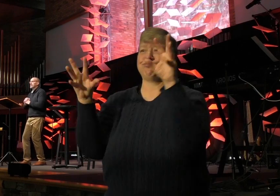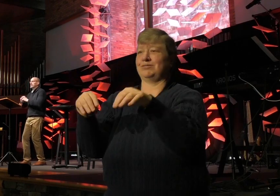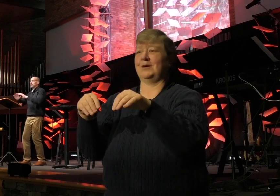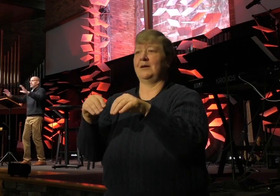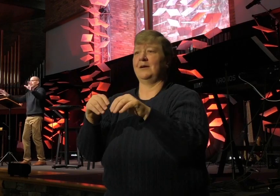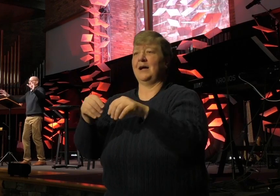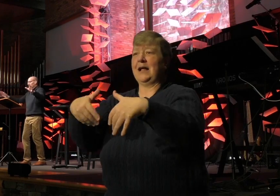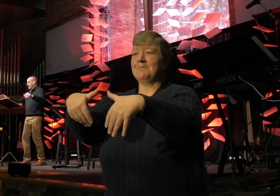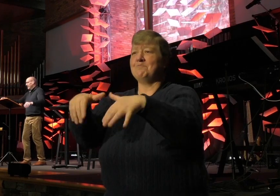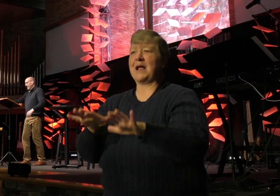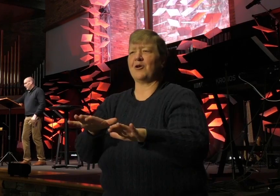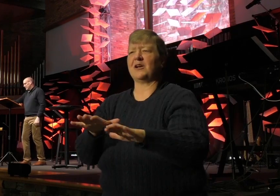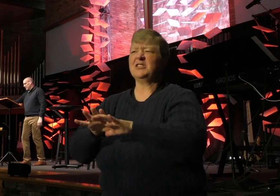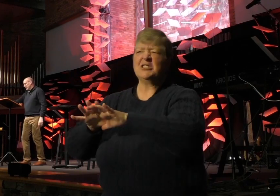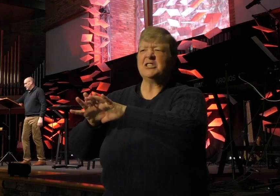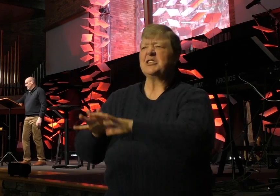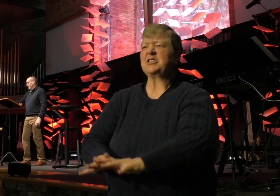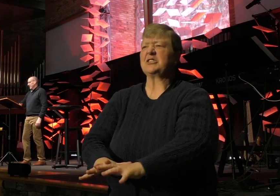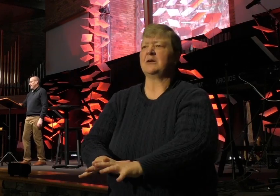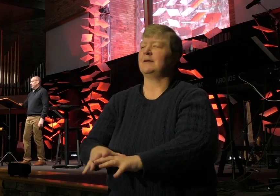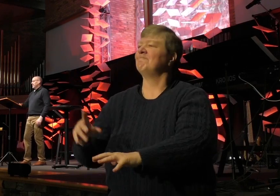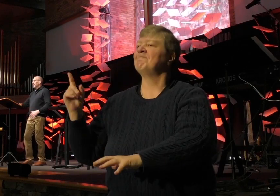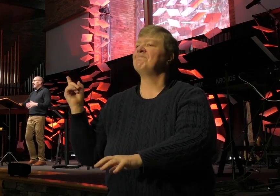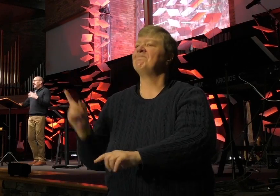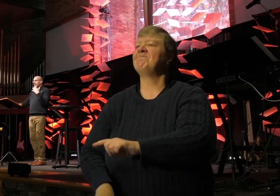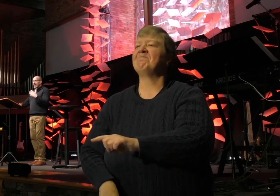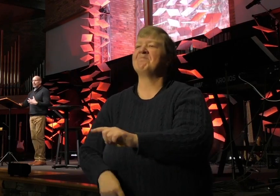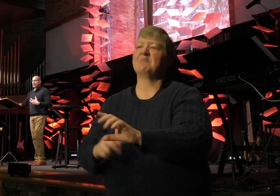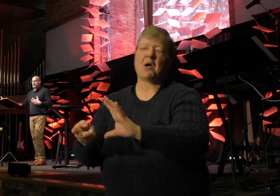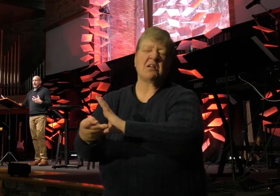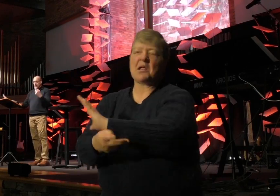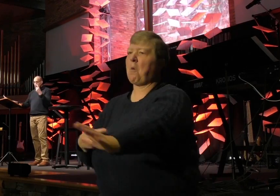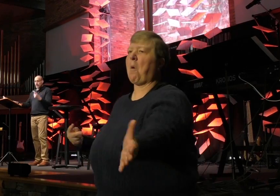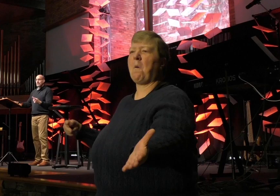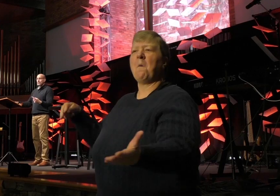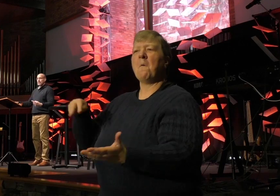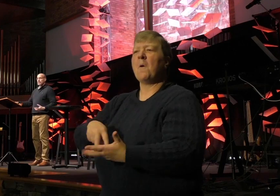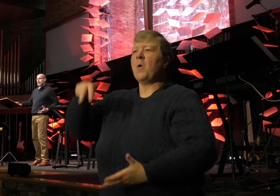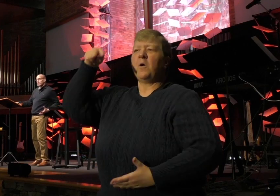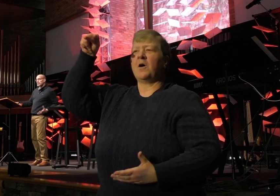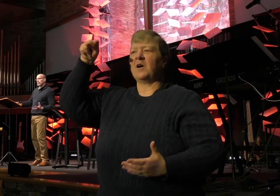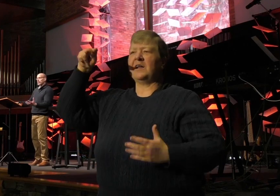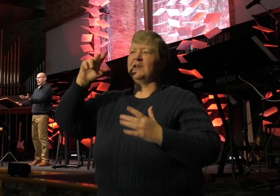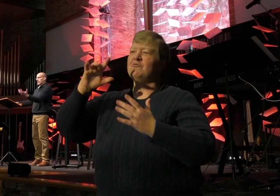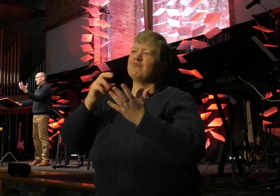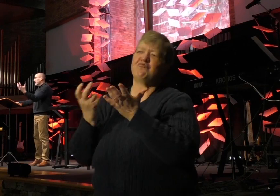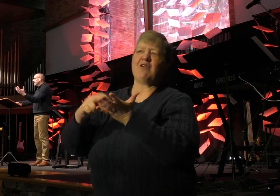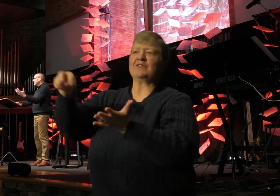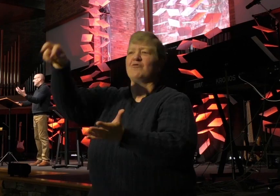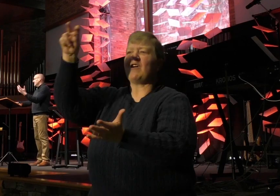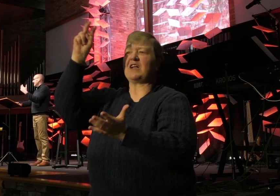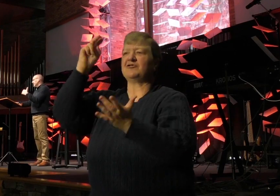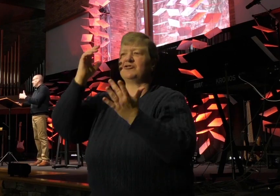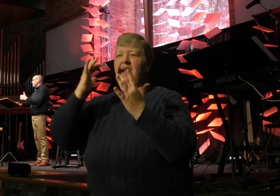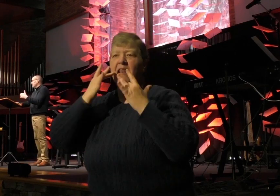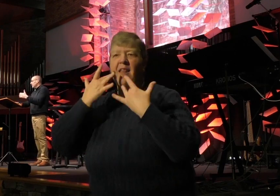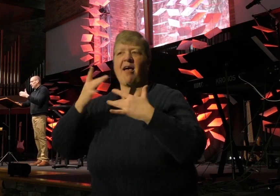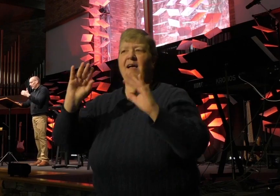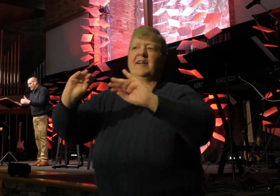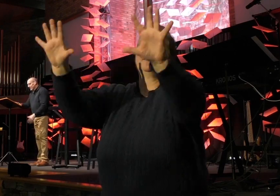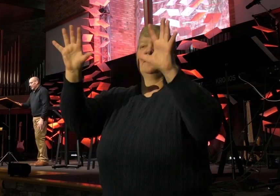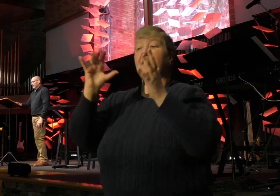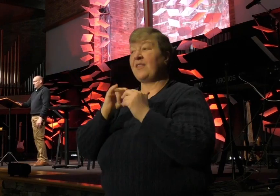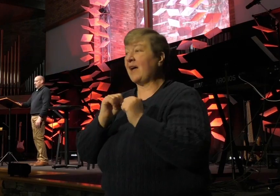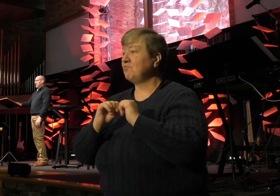do it because he burst forth in resurrection life. And that resurrection, Jesus' resurrection, is what brought light into